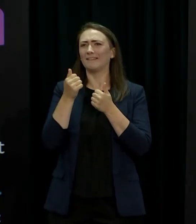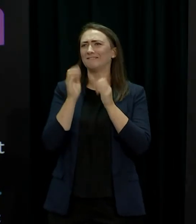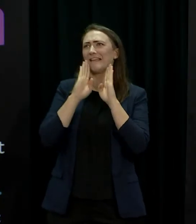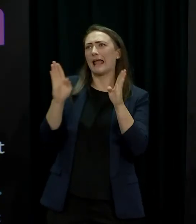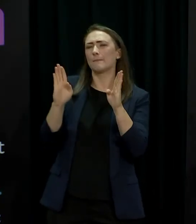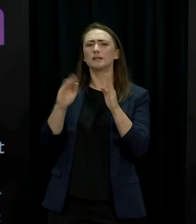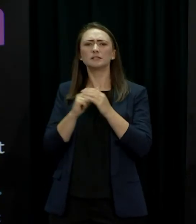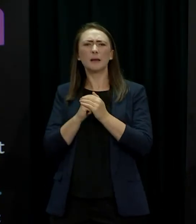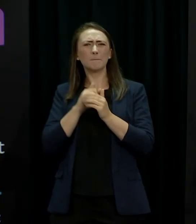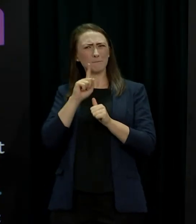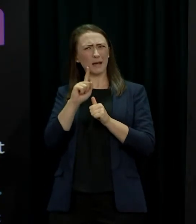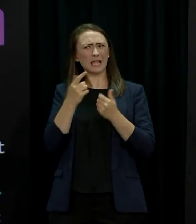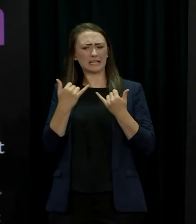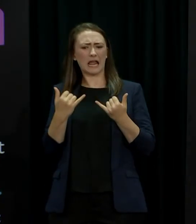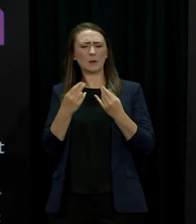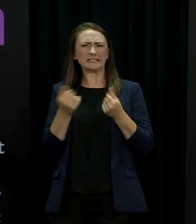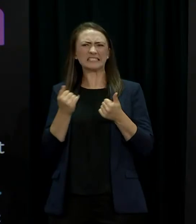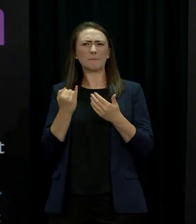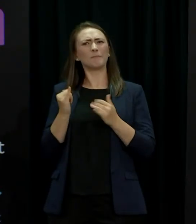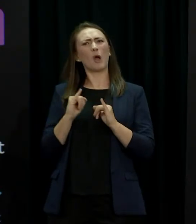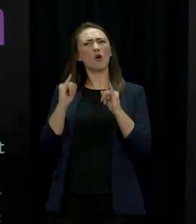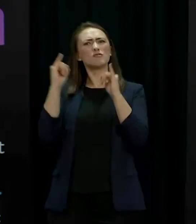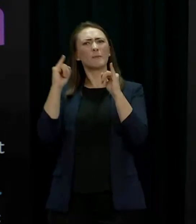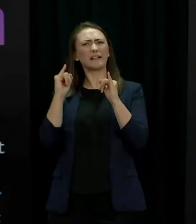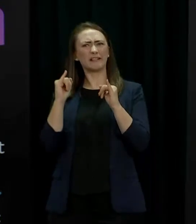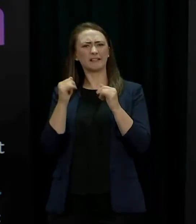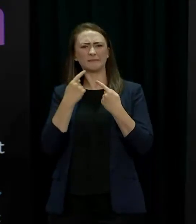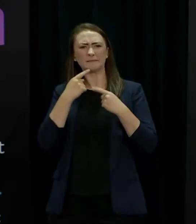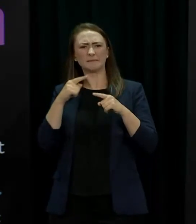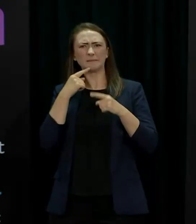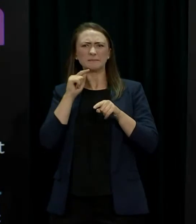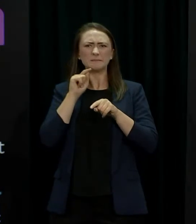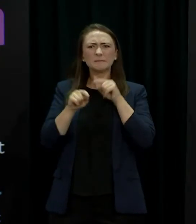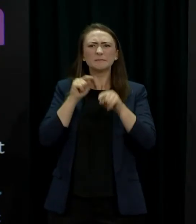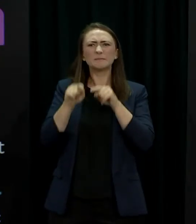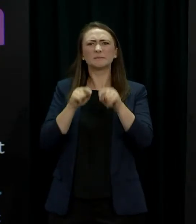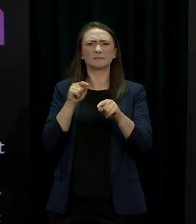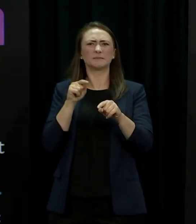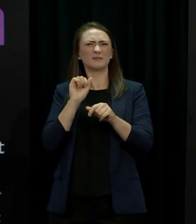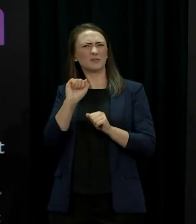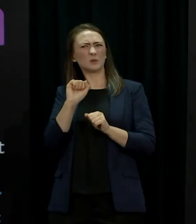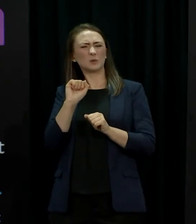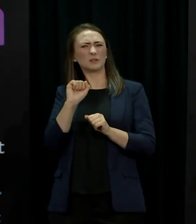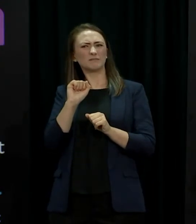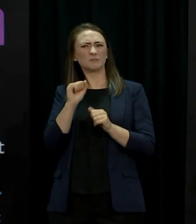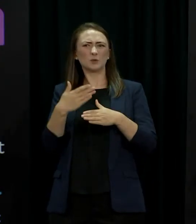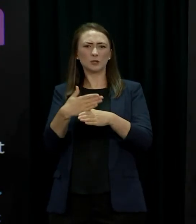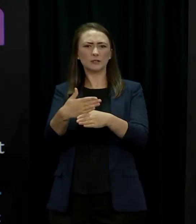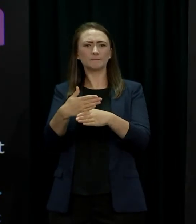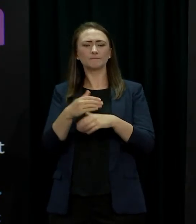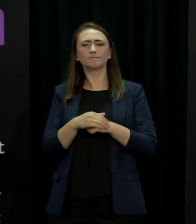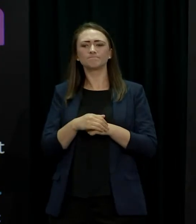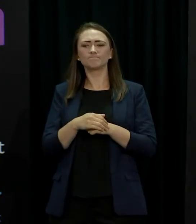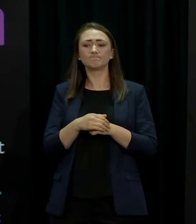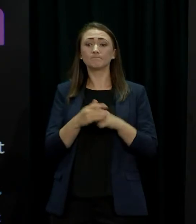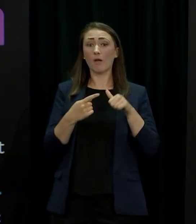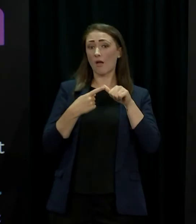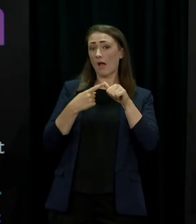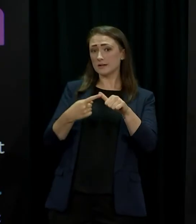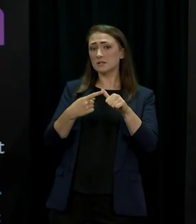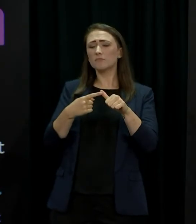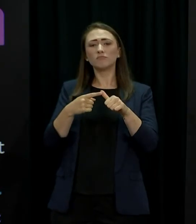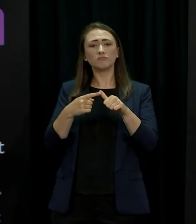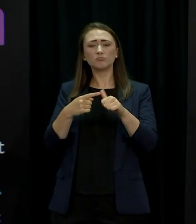pandemic. Well, one of the things I've just tried to be right through the pandemic, of course, and it's the only thing you can be, is just be myself. And yes,